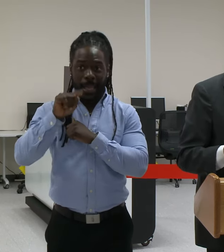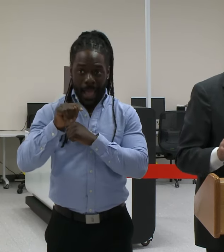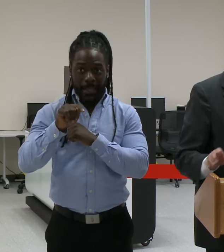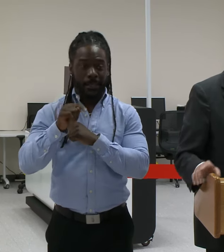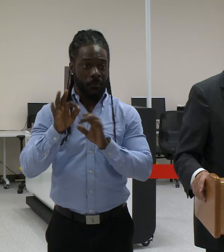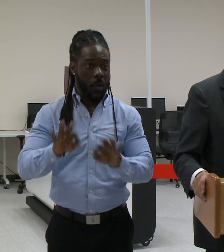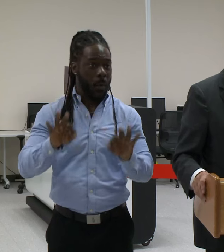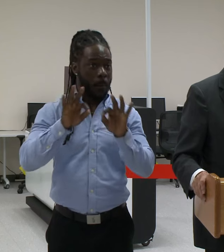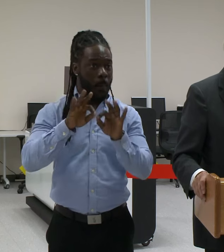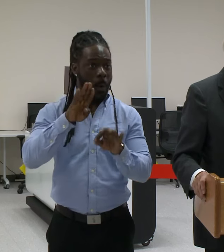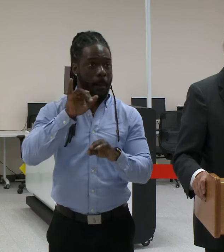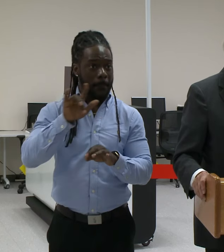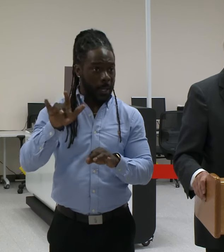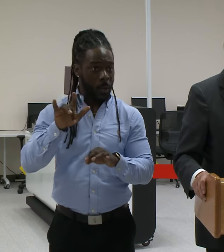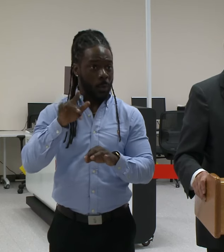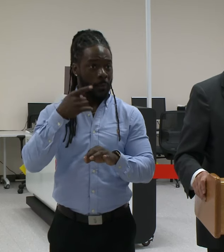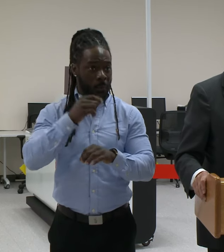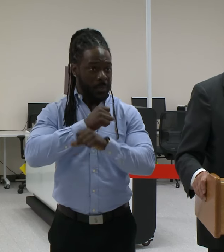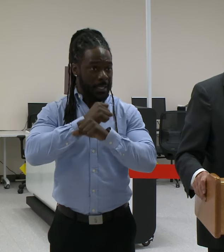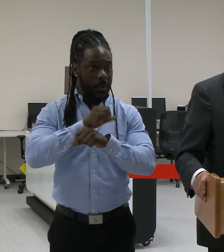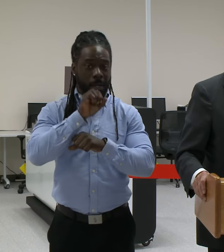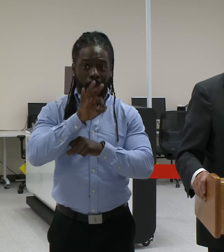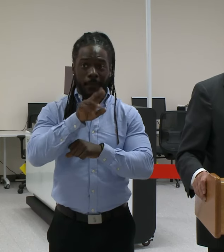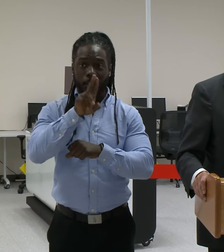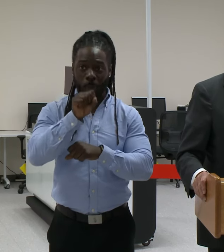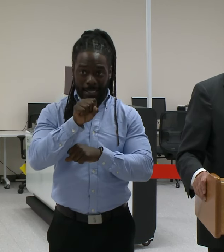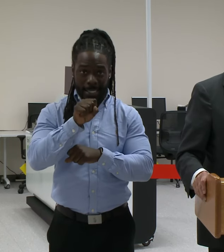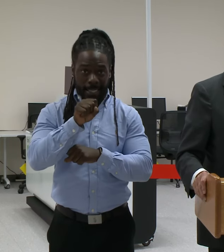United States of America.